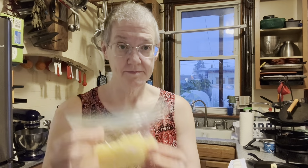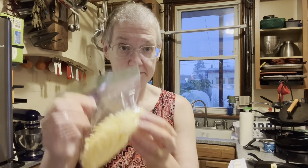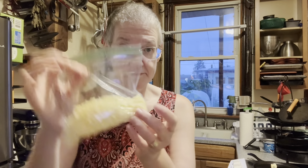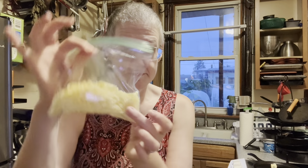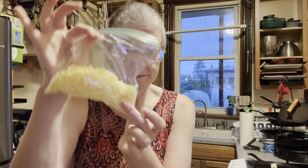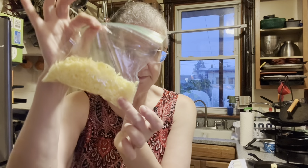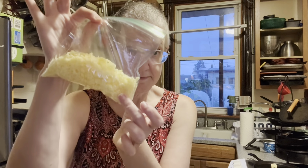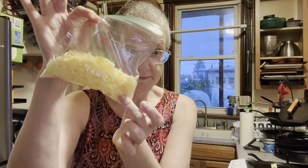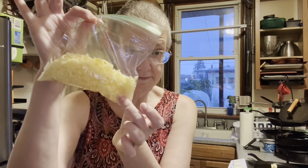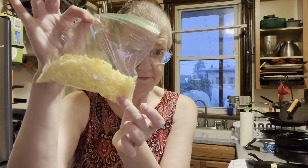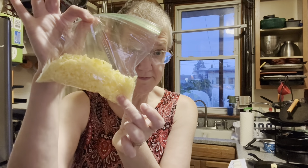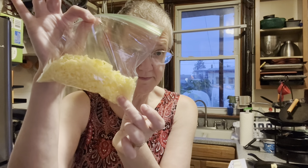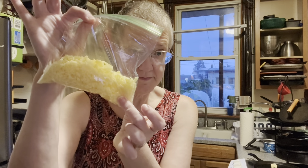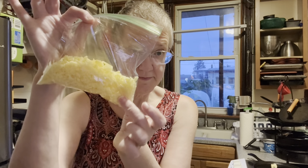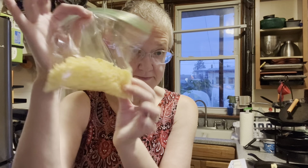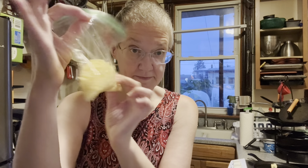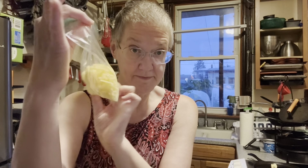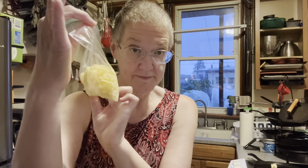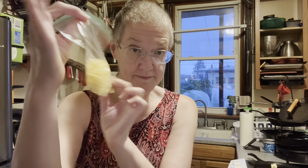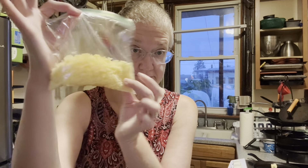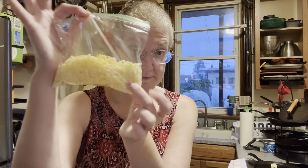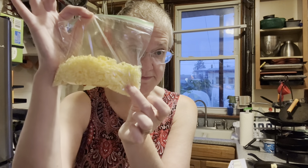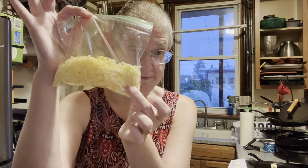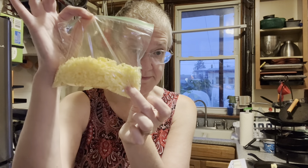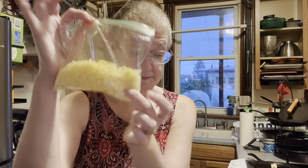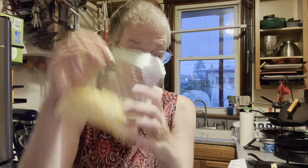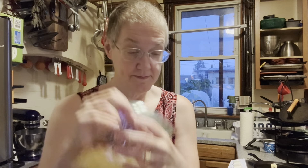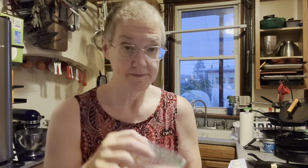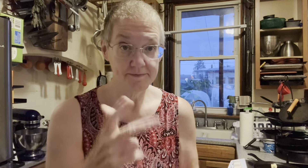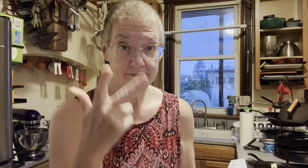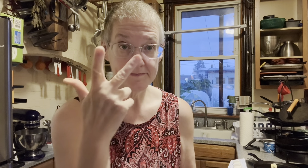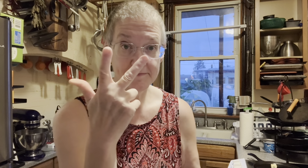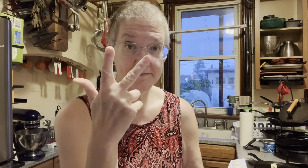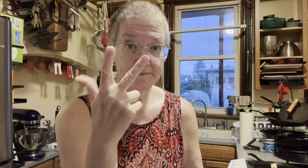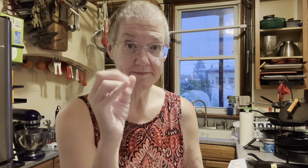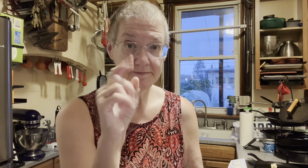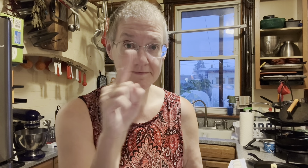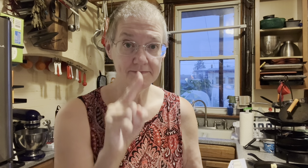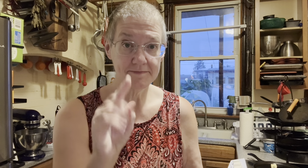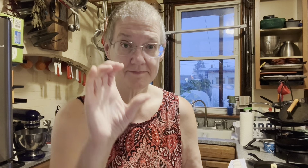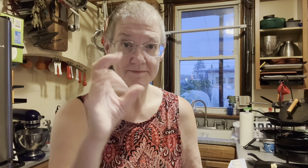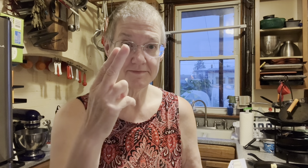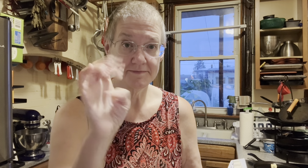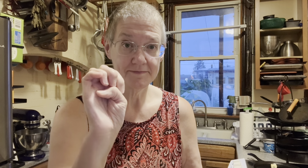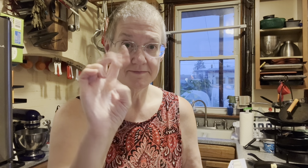I've already measured out 3 ounces of cheddar cheese.